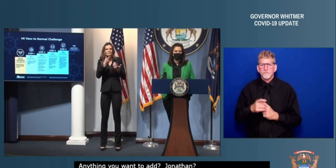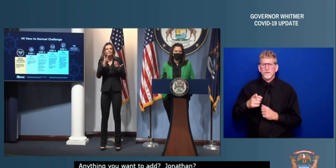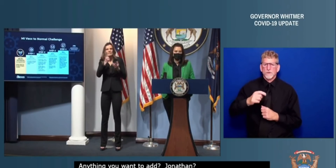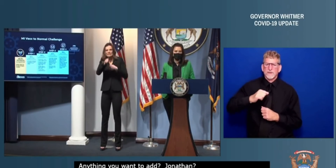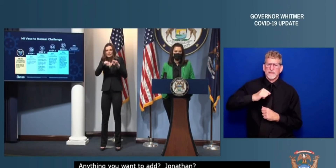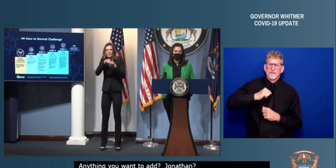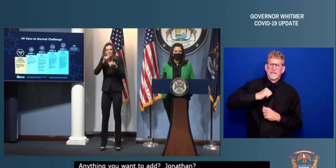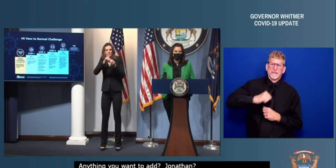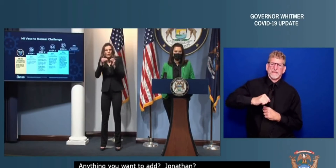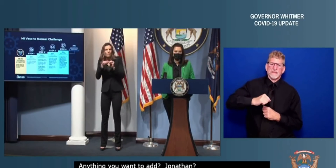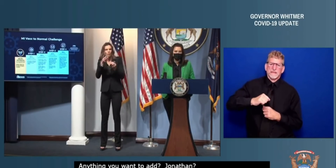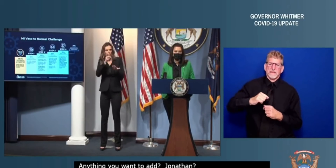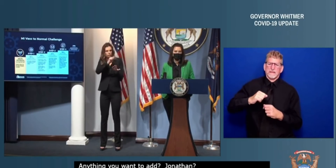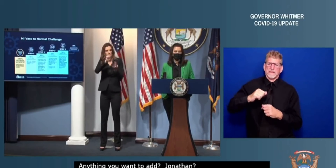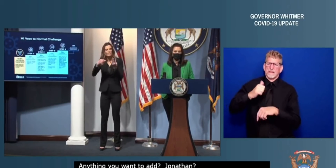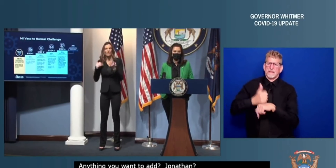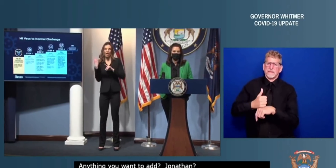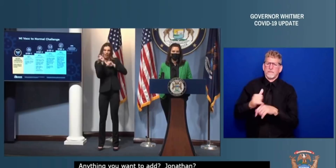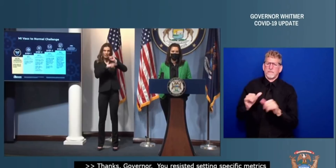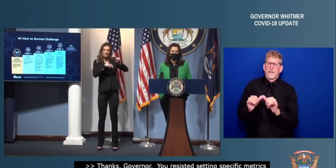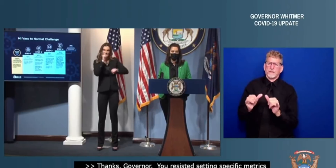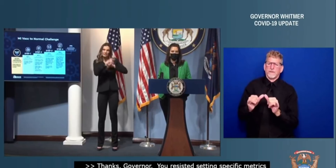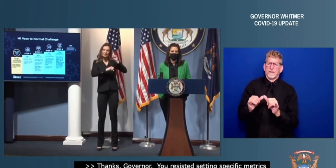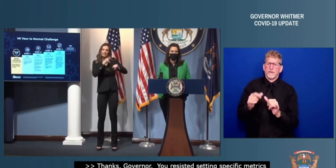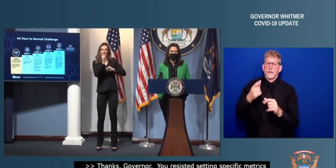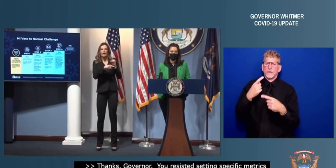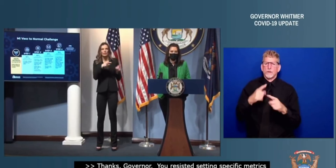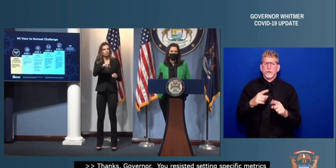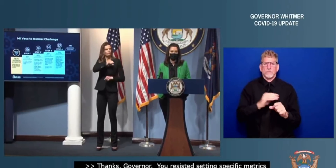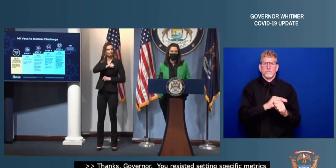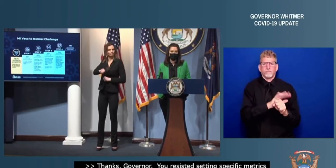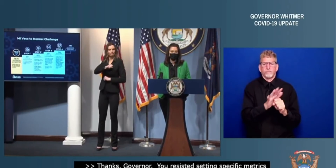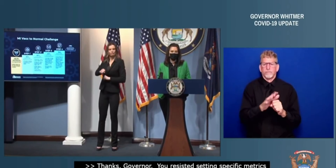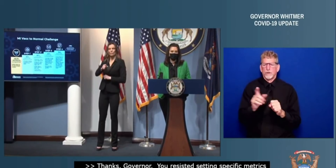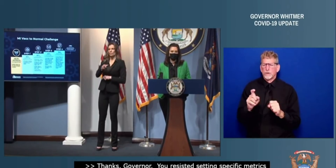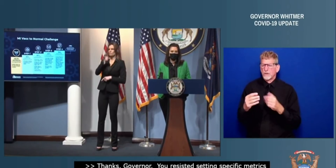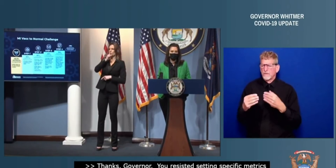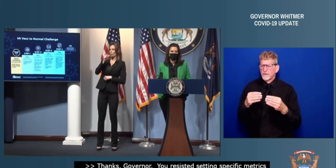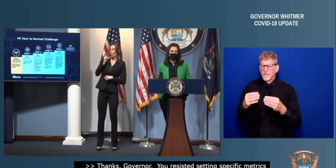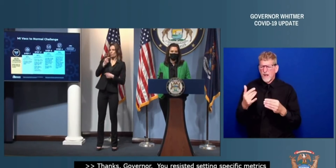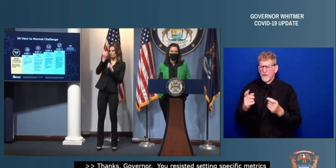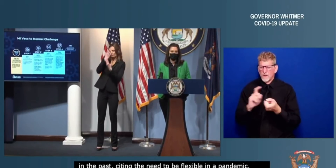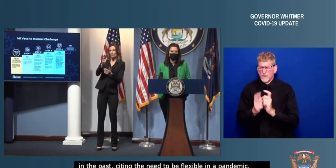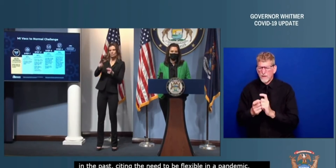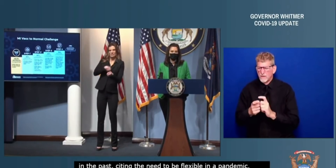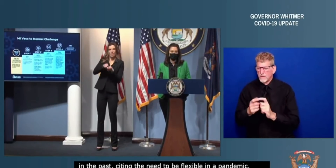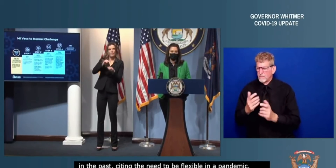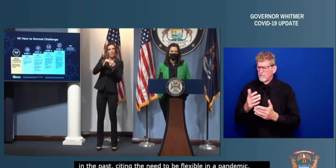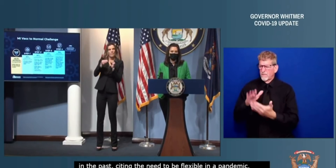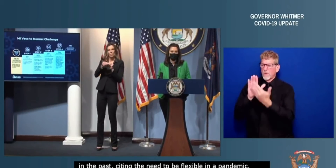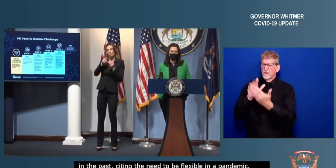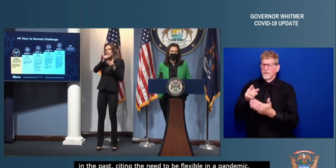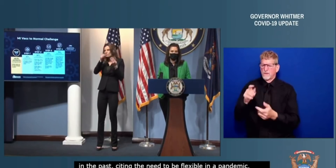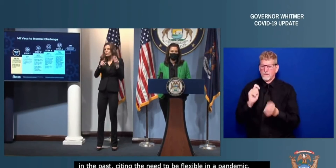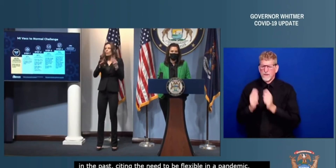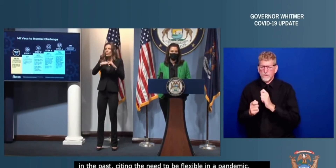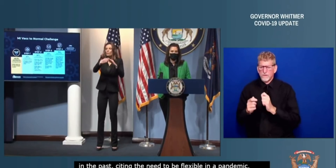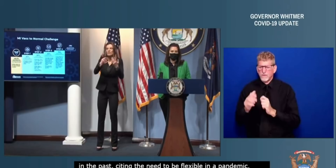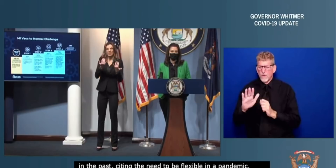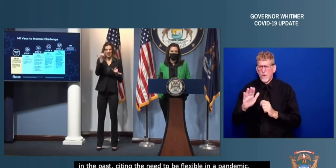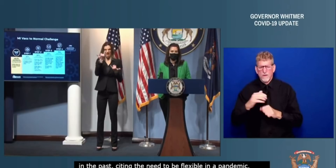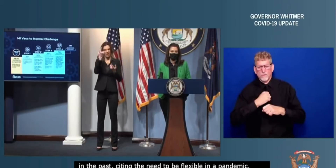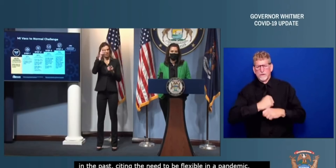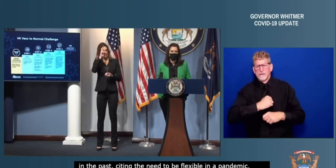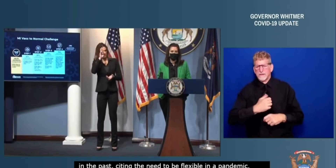in a pandemic. Why change that approach now? And what would you do if there